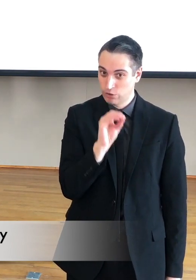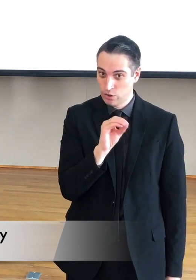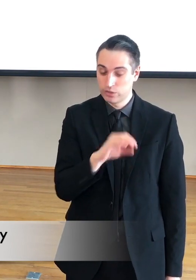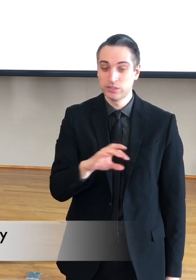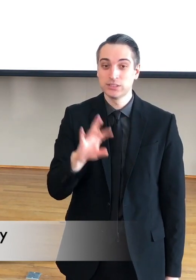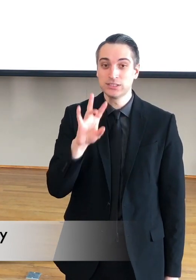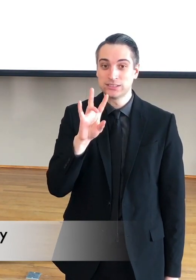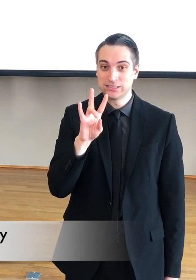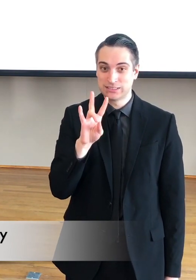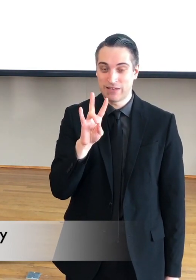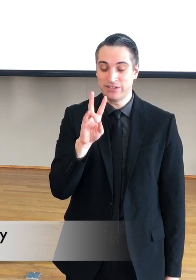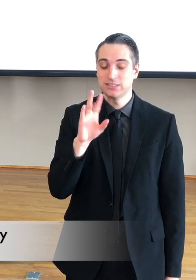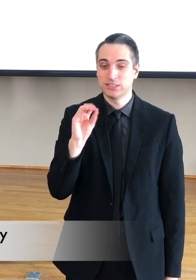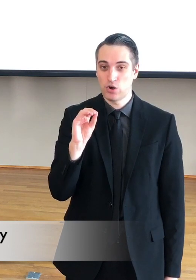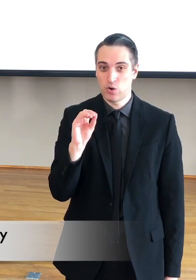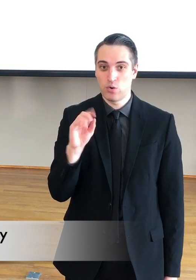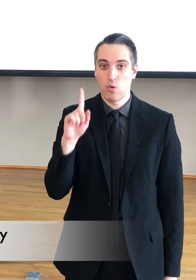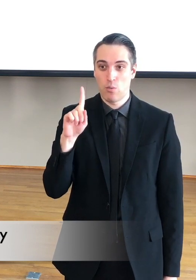760-7015.